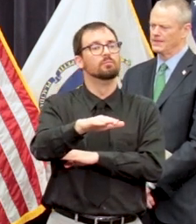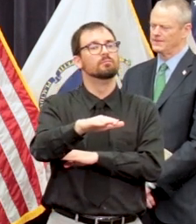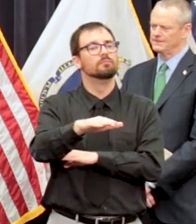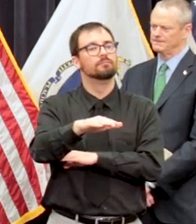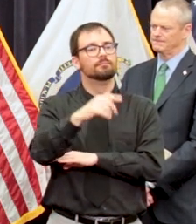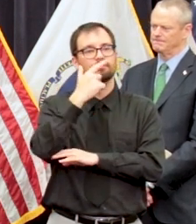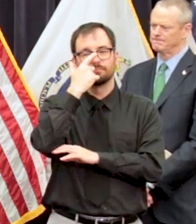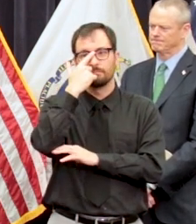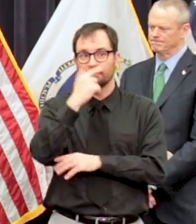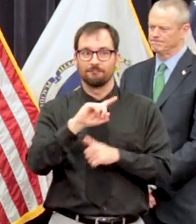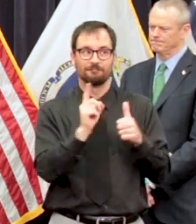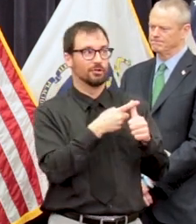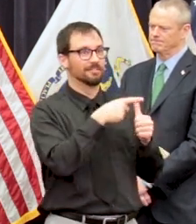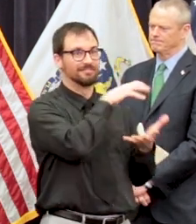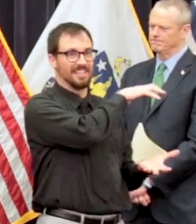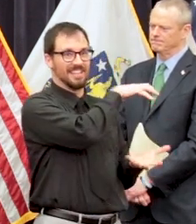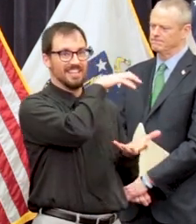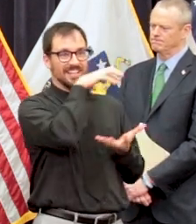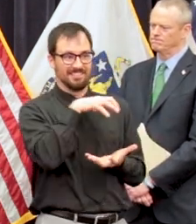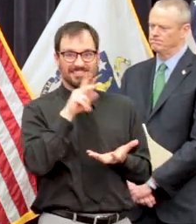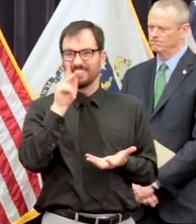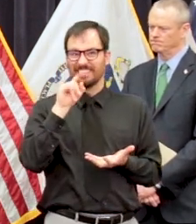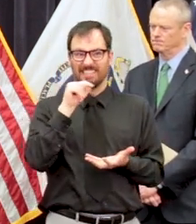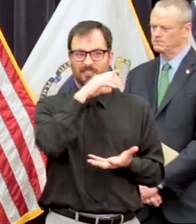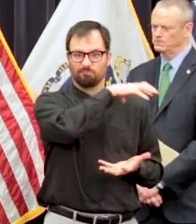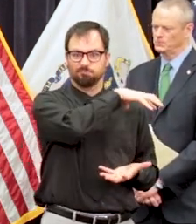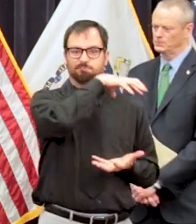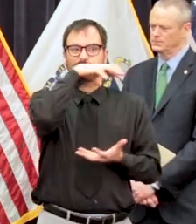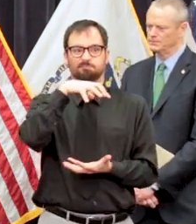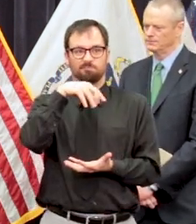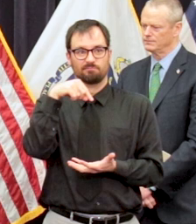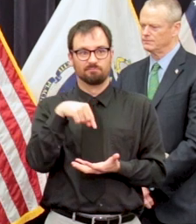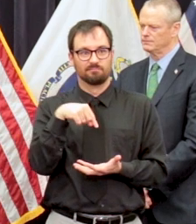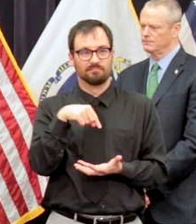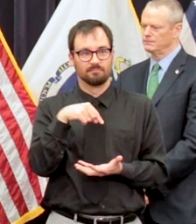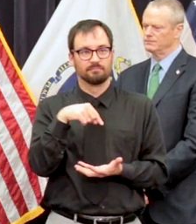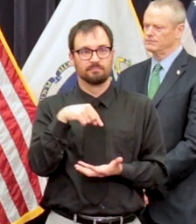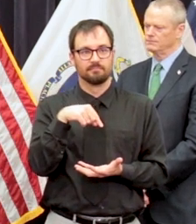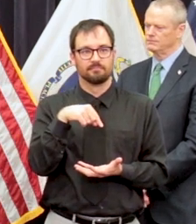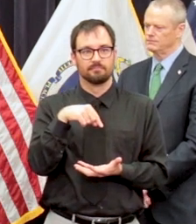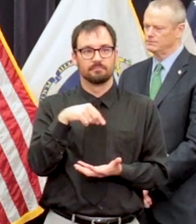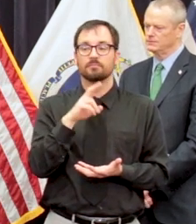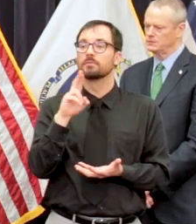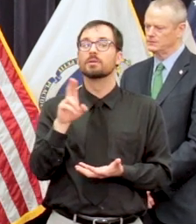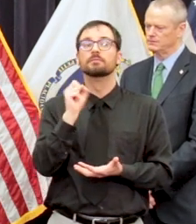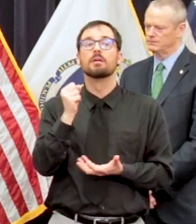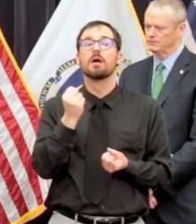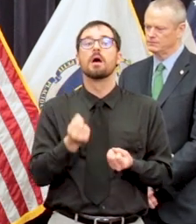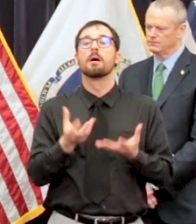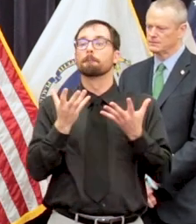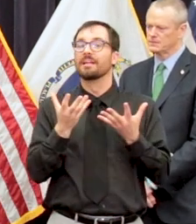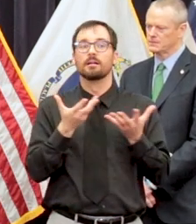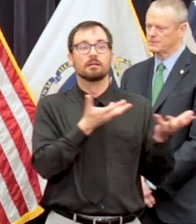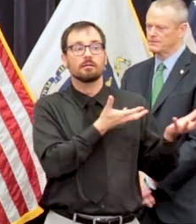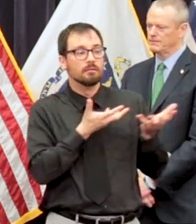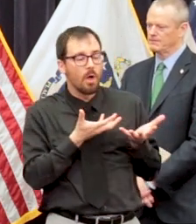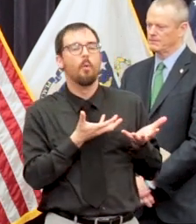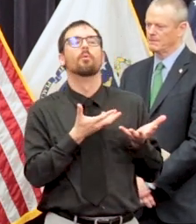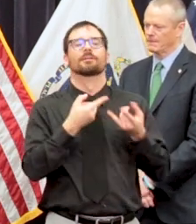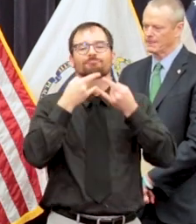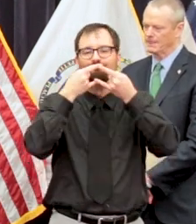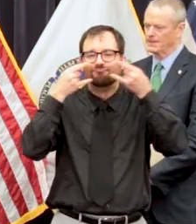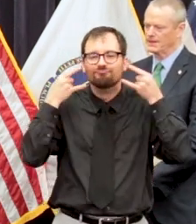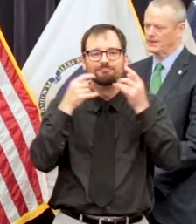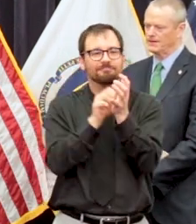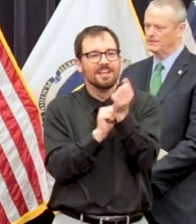of Health and Human Services. It's the supplies of gowns, masks, eye protection, and gloves.